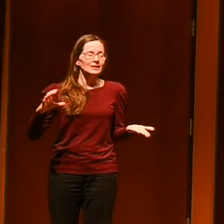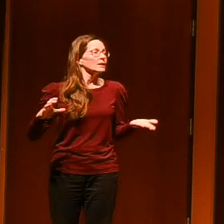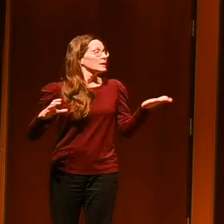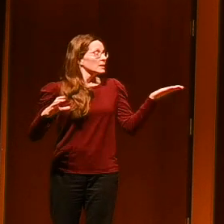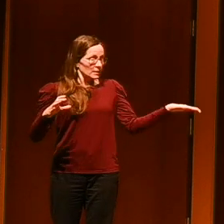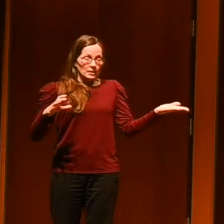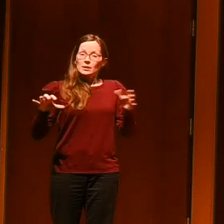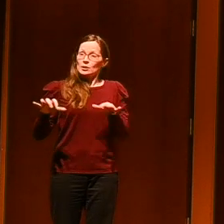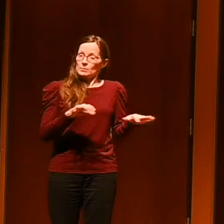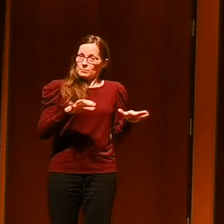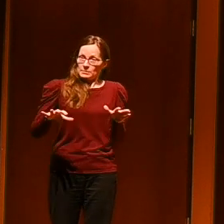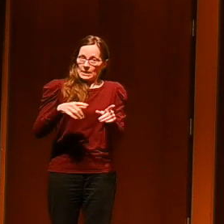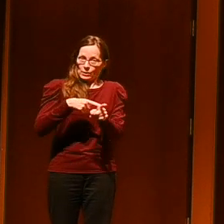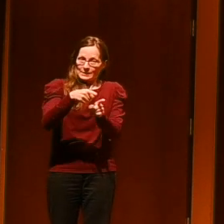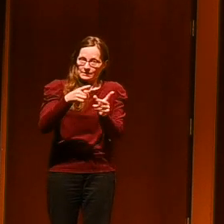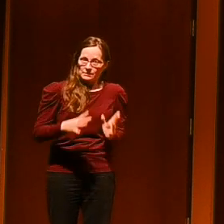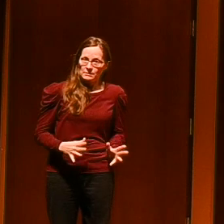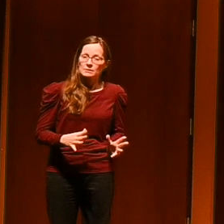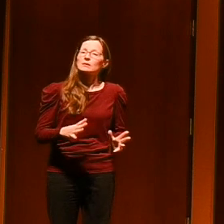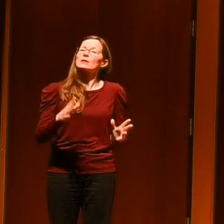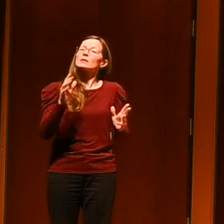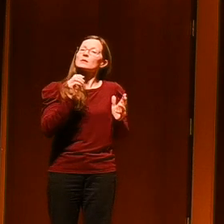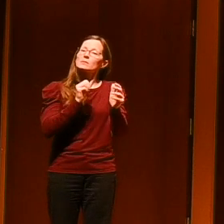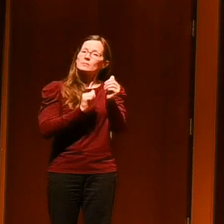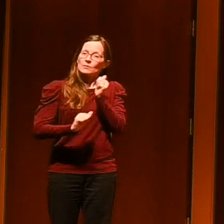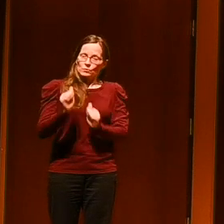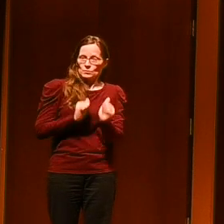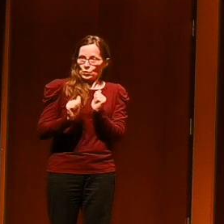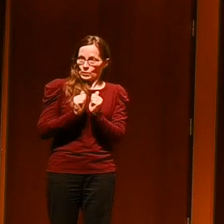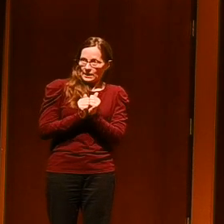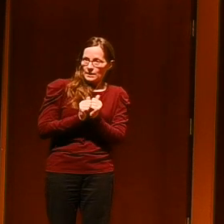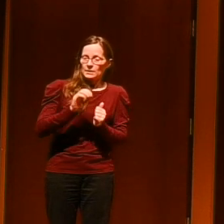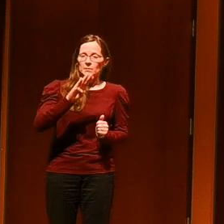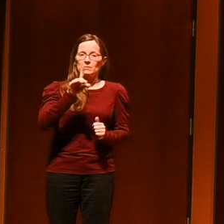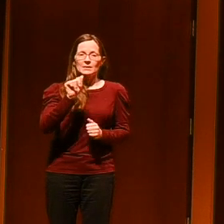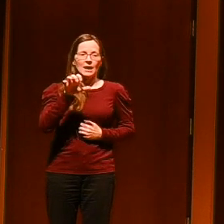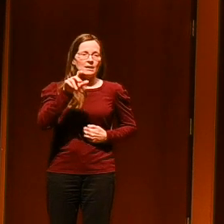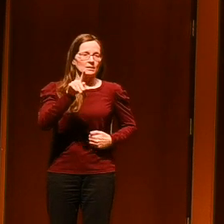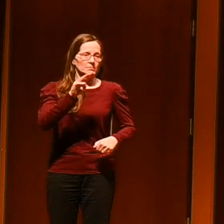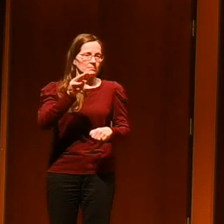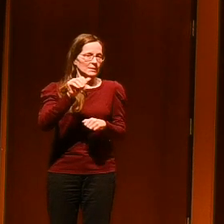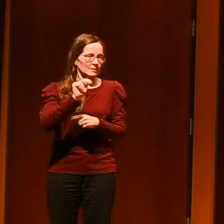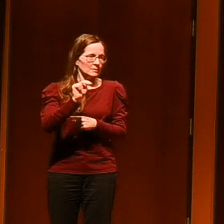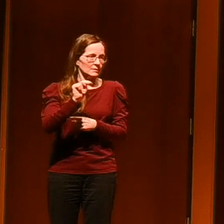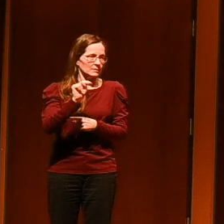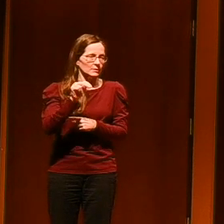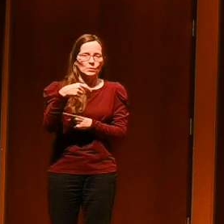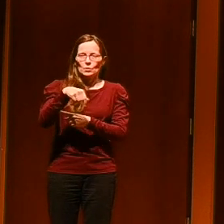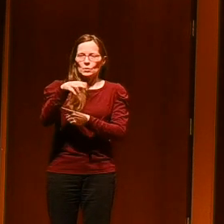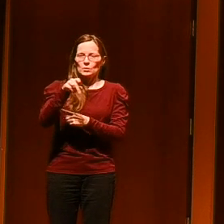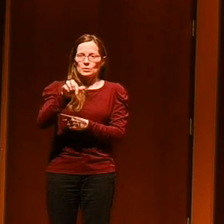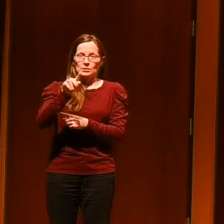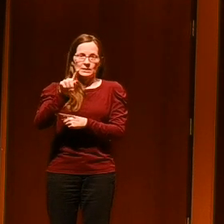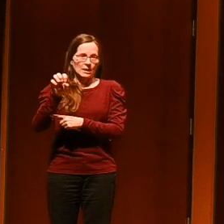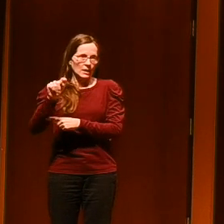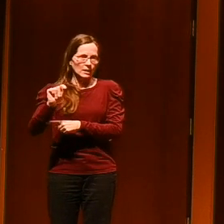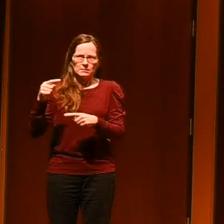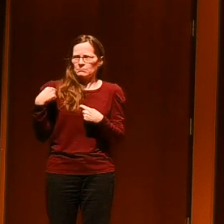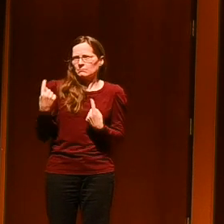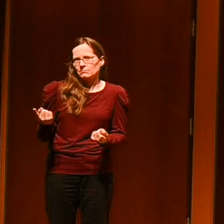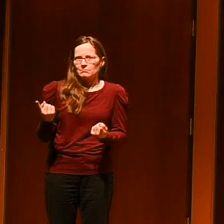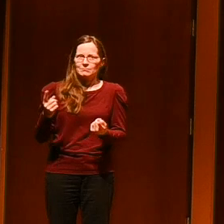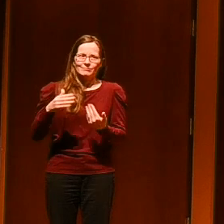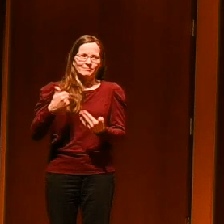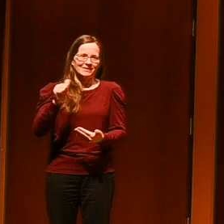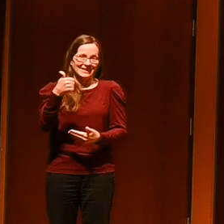solo with his group, the Blackman Bar Quartet, in the Baltimore, Washington, D.C. area for nearly a decade, and he will